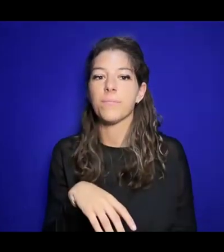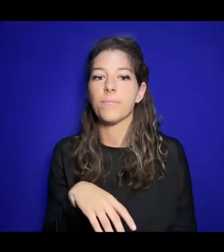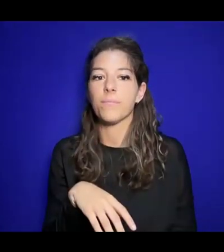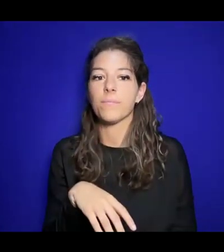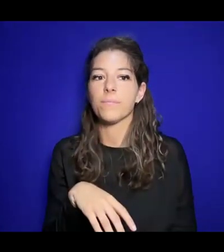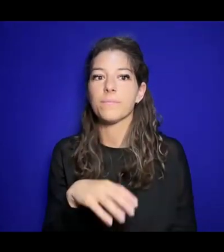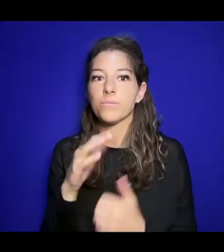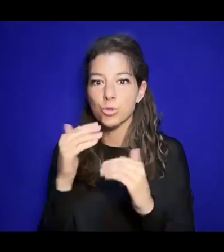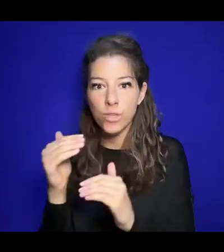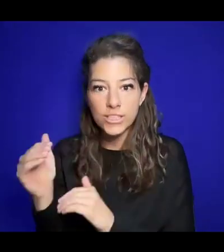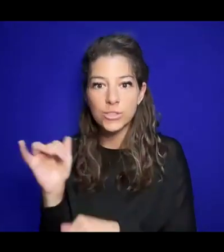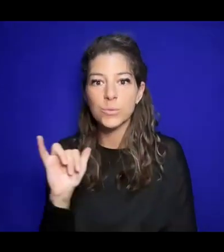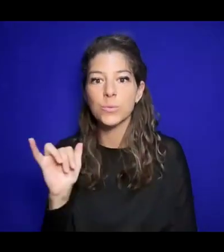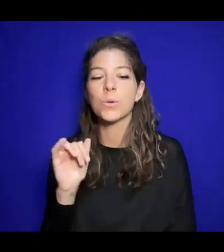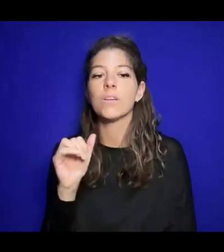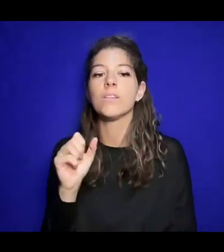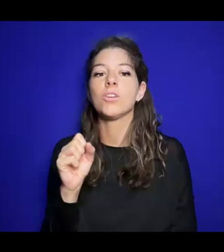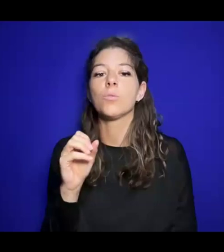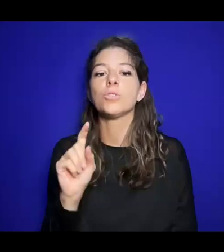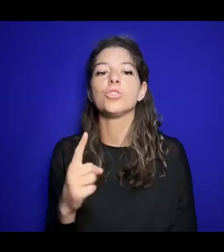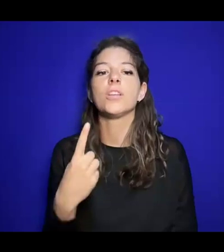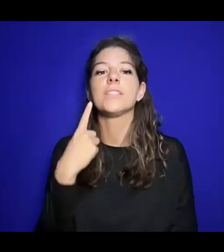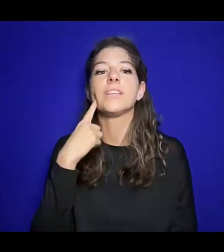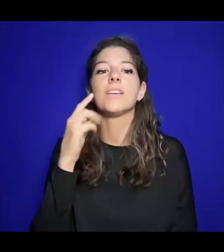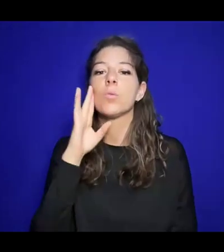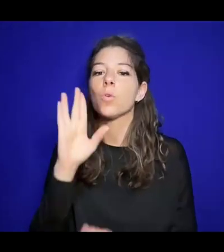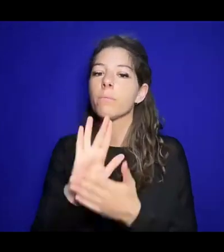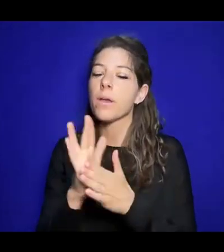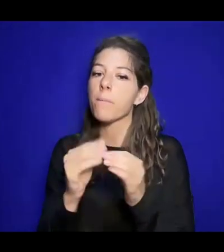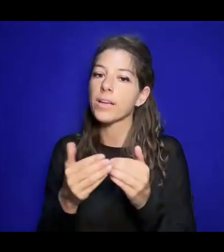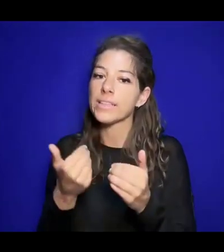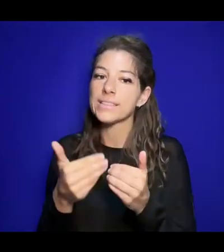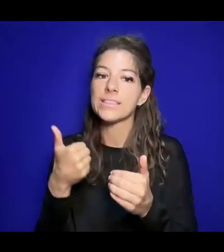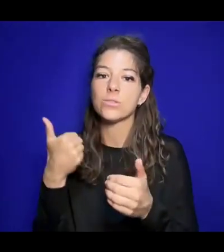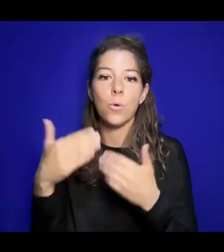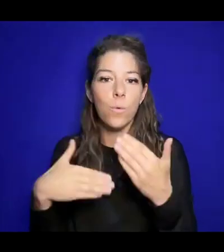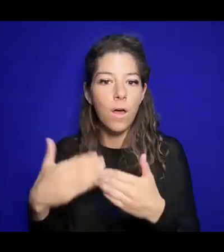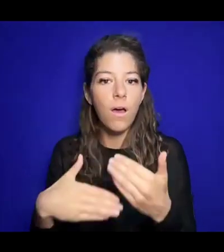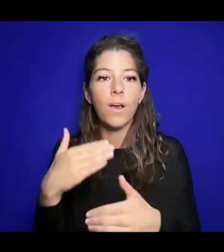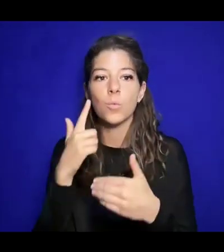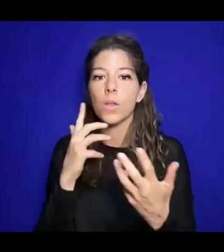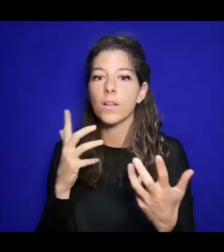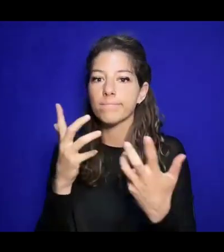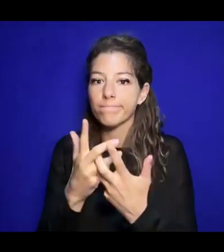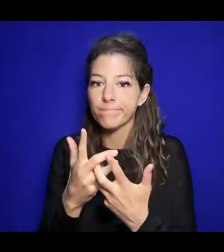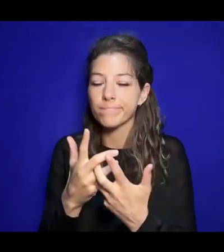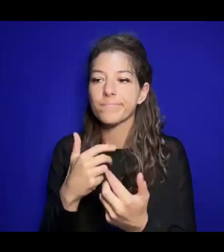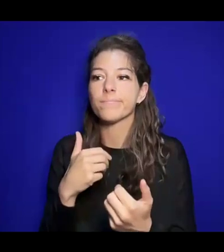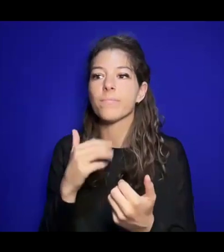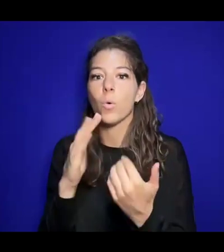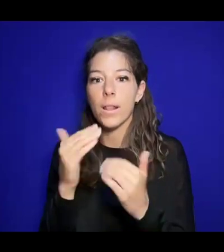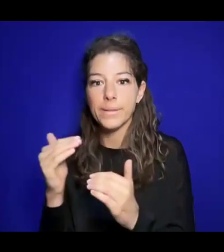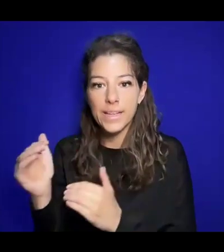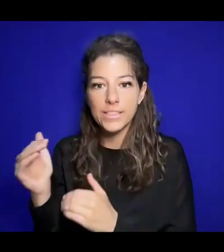time restrictions. So just think it's going to become easier as you go along. You get adapted to it, your